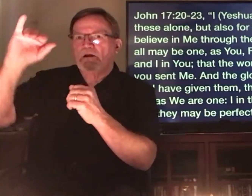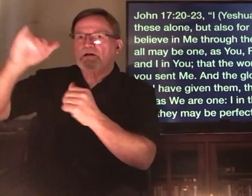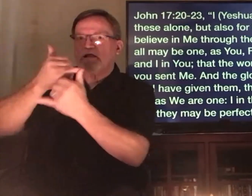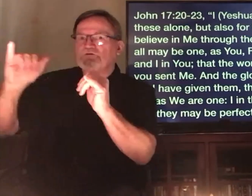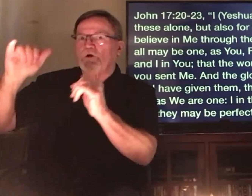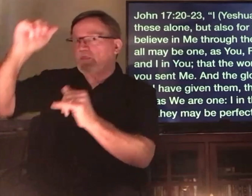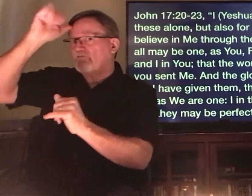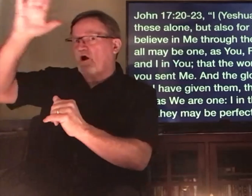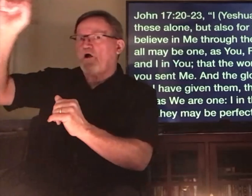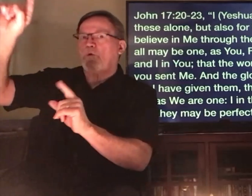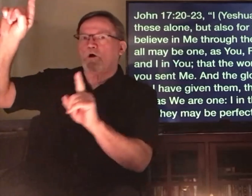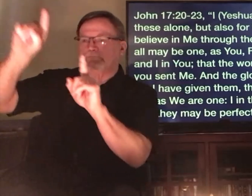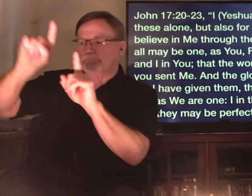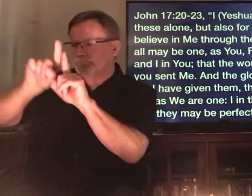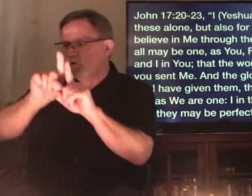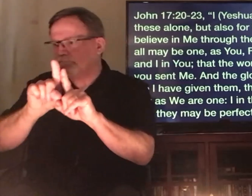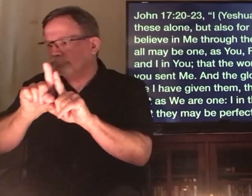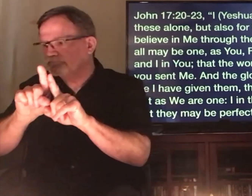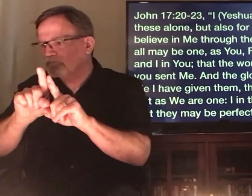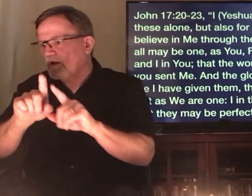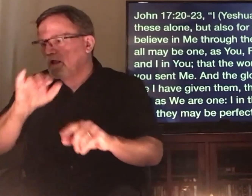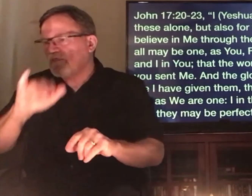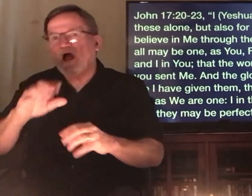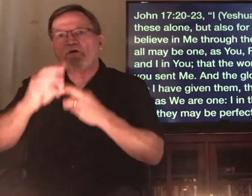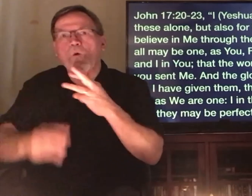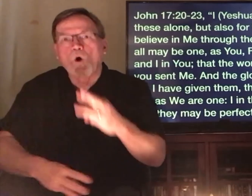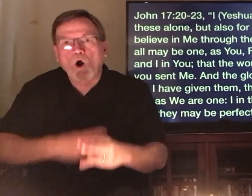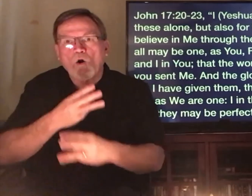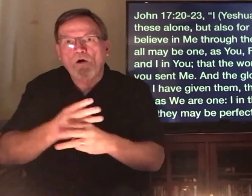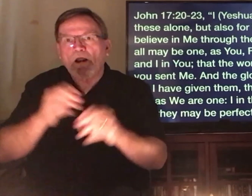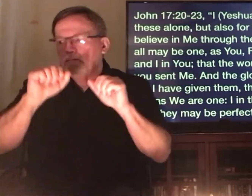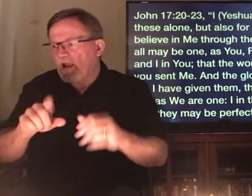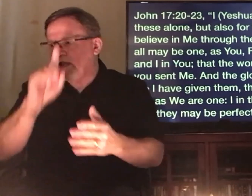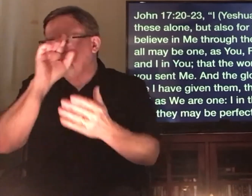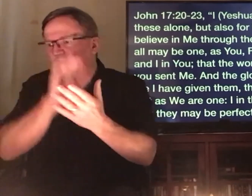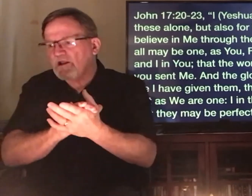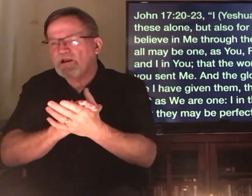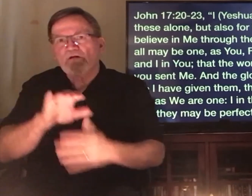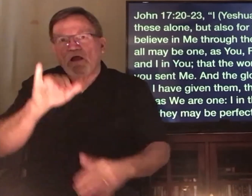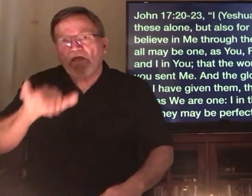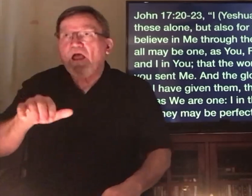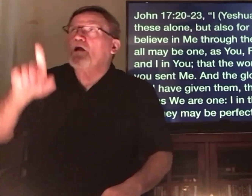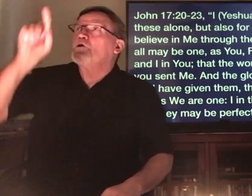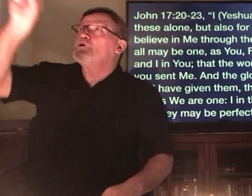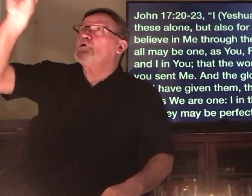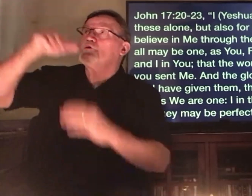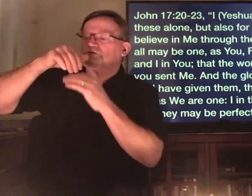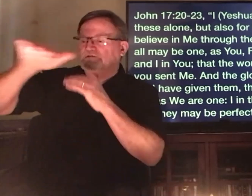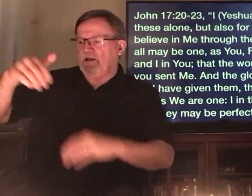all, just one, who is above all, and through all, and in you